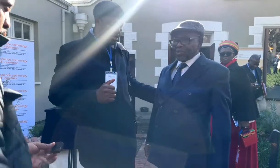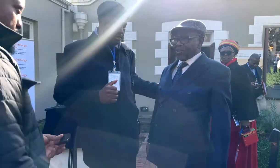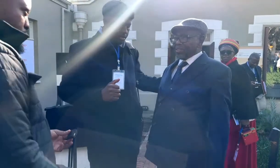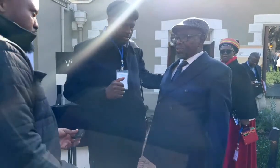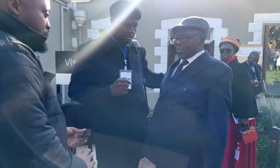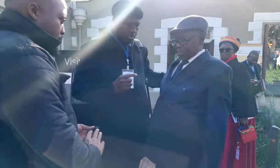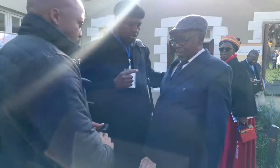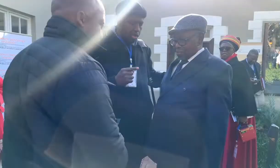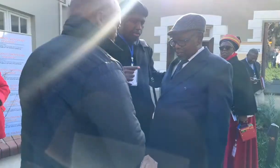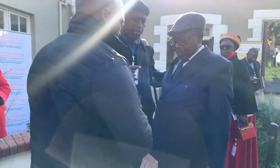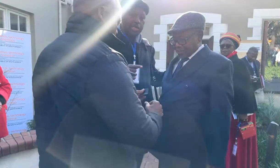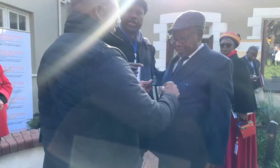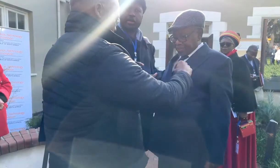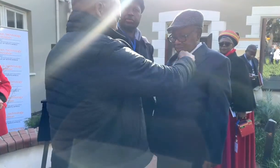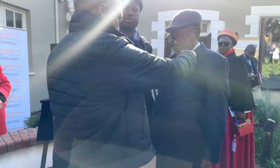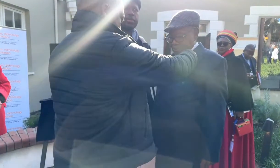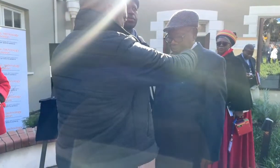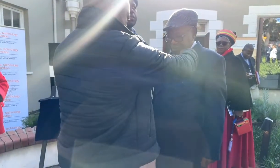Yeah, no, funny for example.